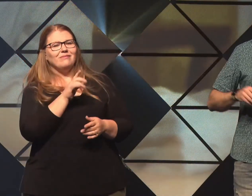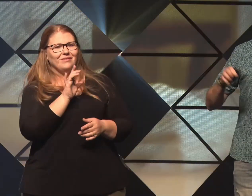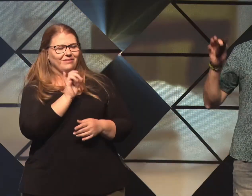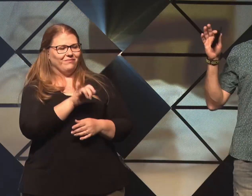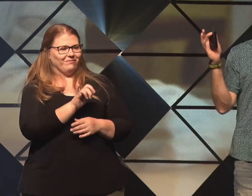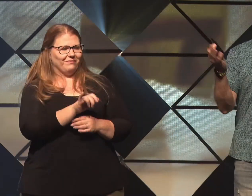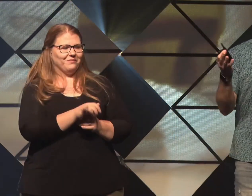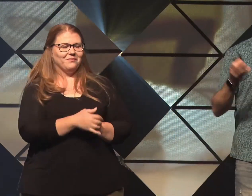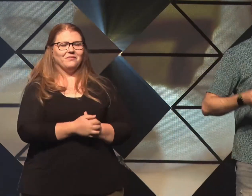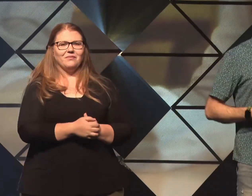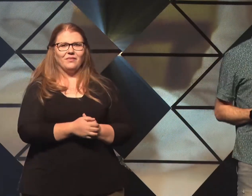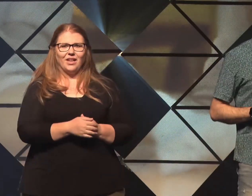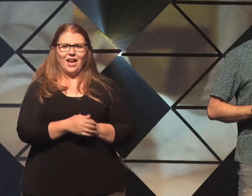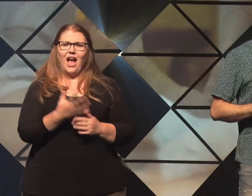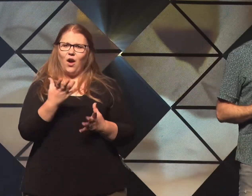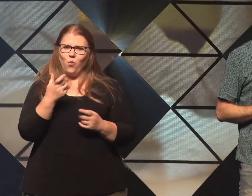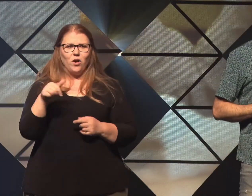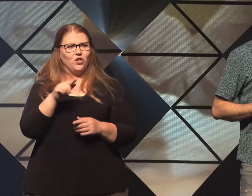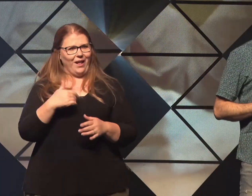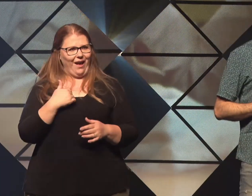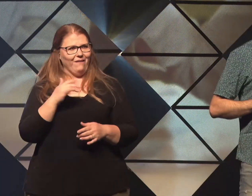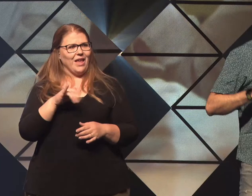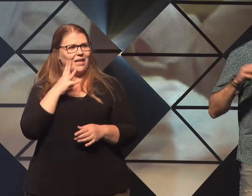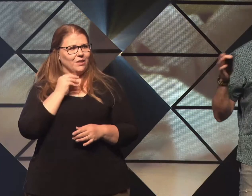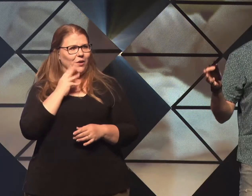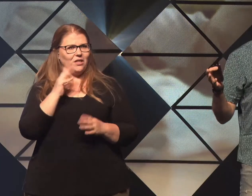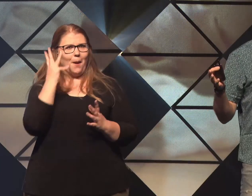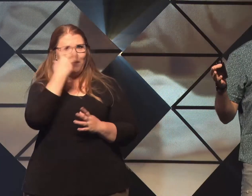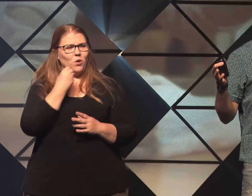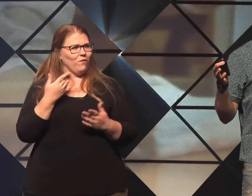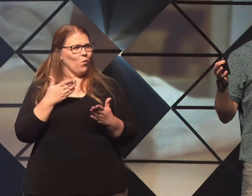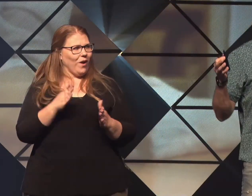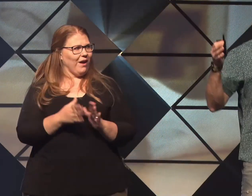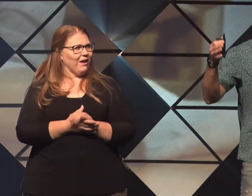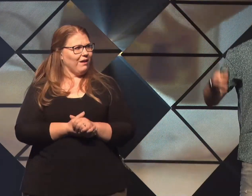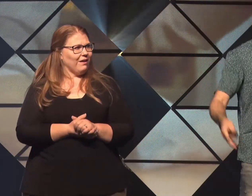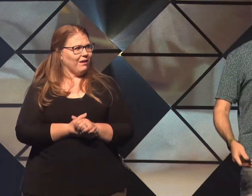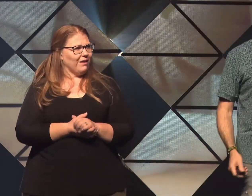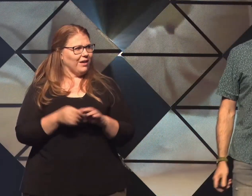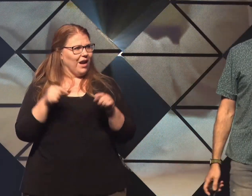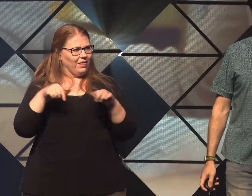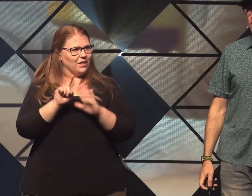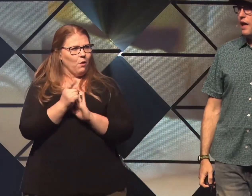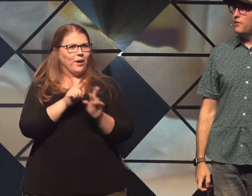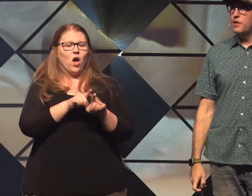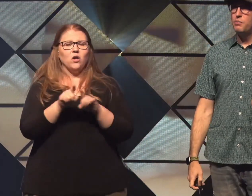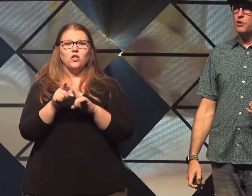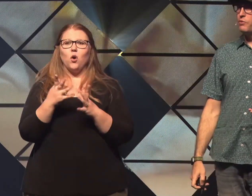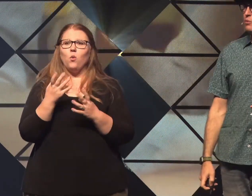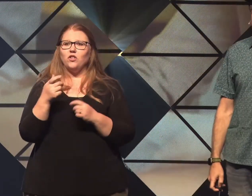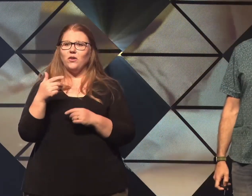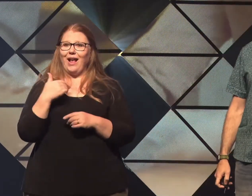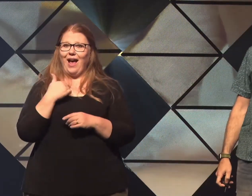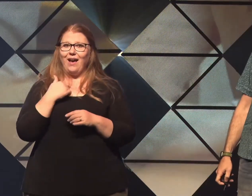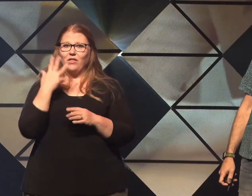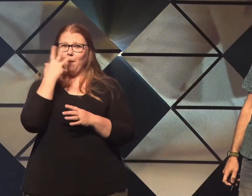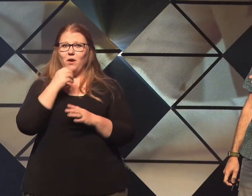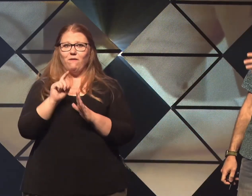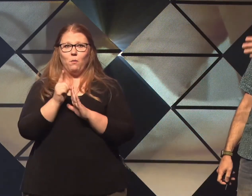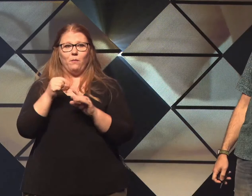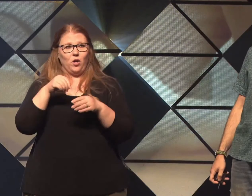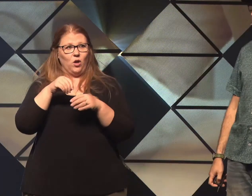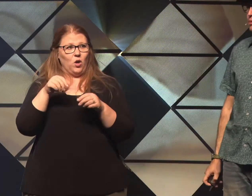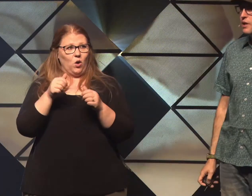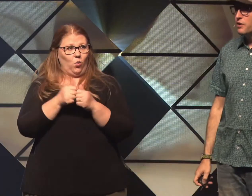And while I want you to have that experience in a beautiful way in this moment, I also want you to have it in a beautiful way with this place,